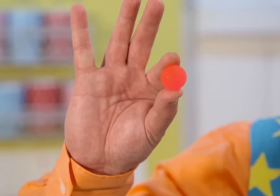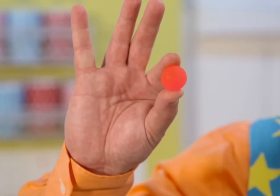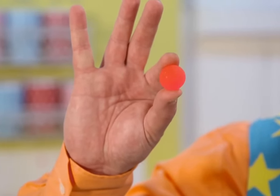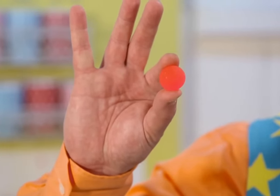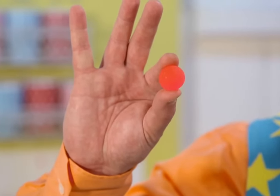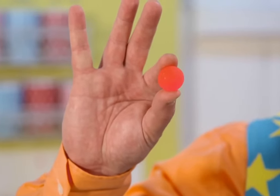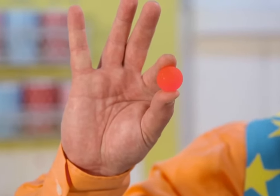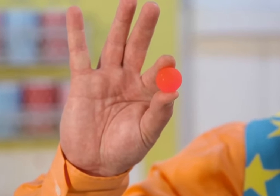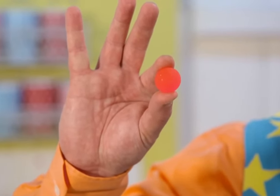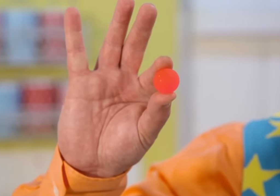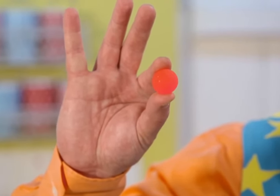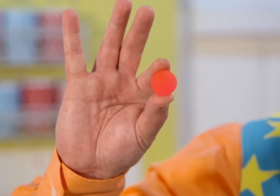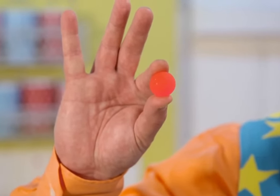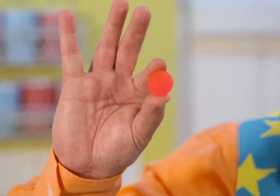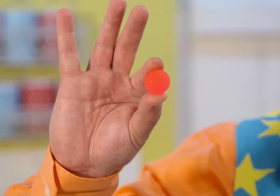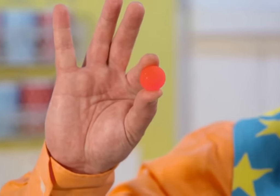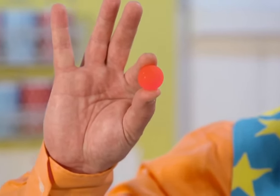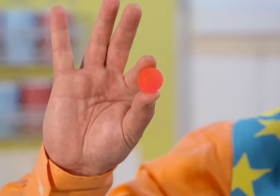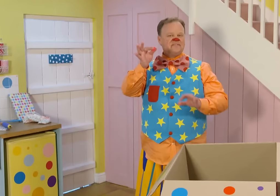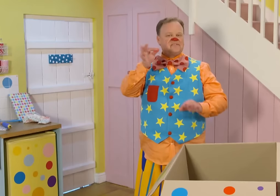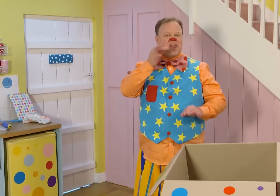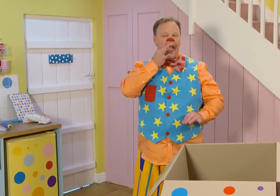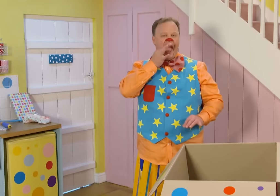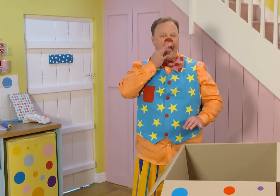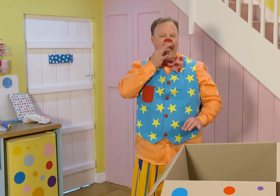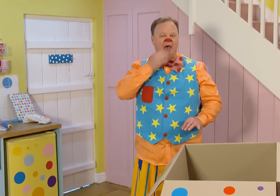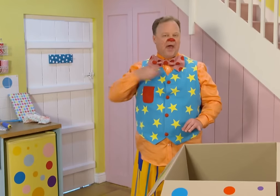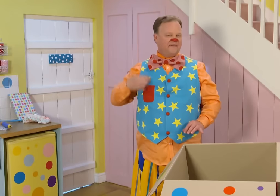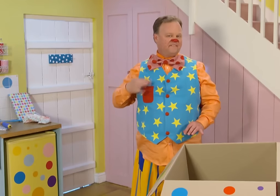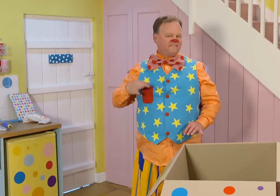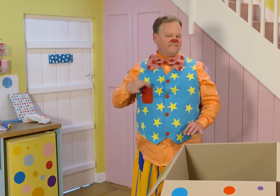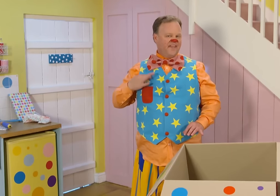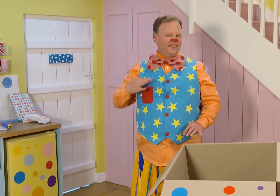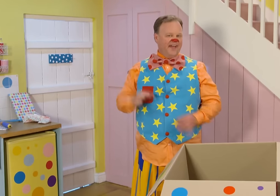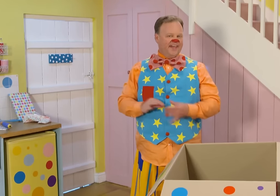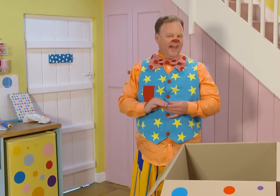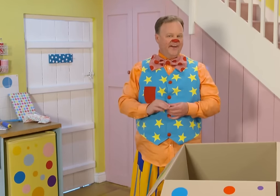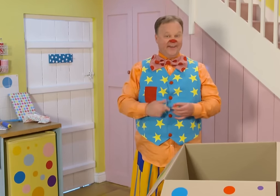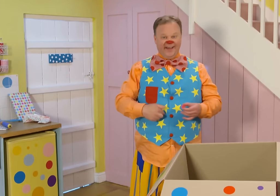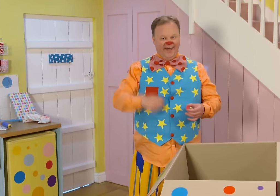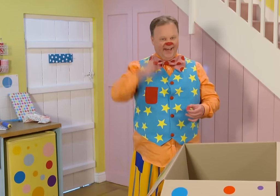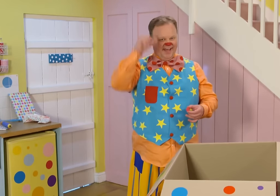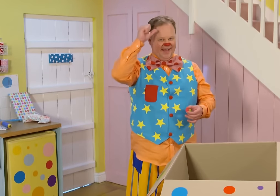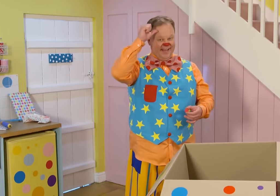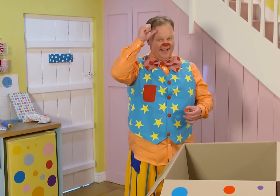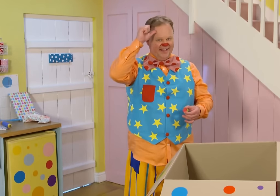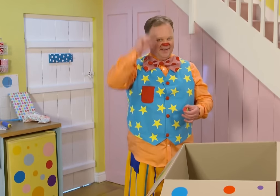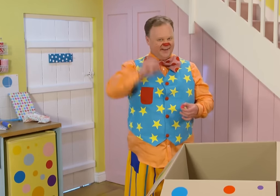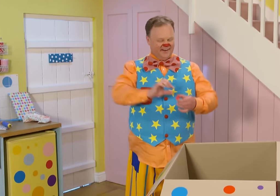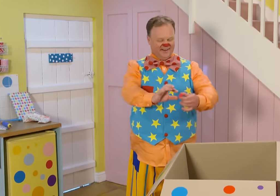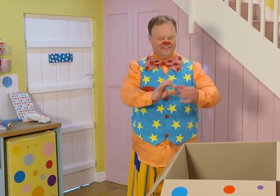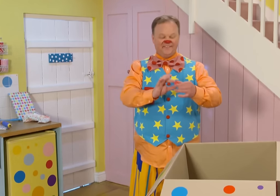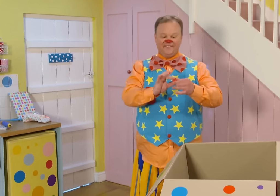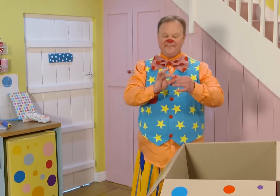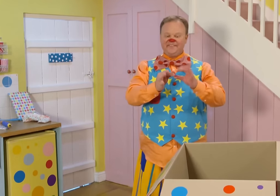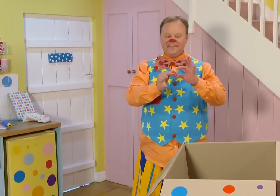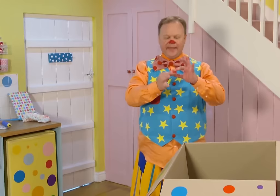Wow! A new bouncy ball, Mr. Tumble. Thank you! I know. Now you can